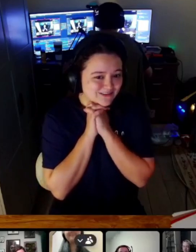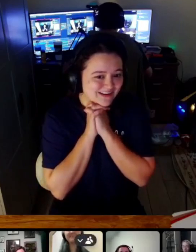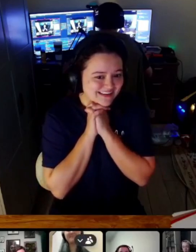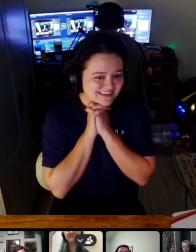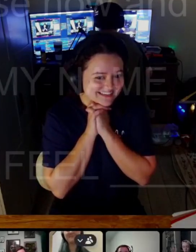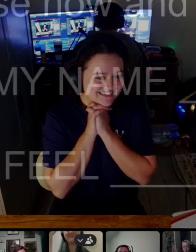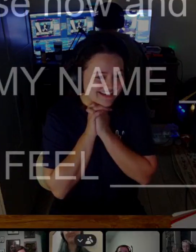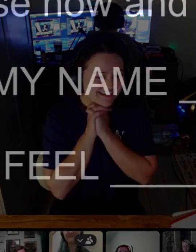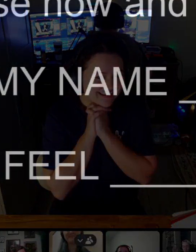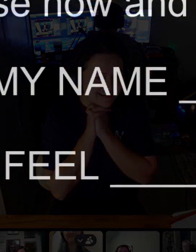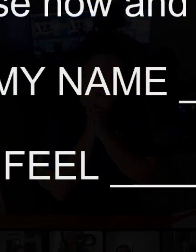try?